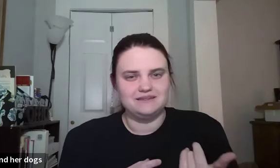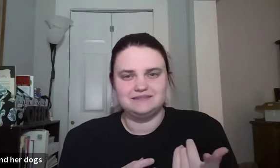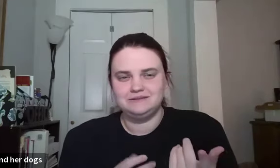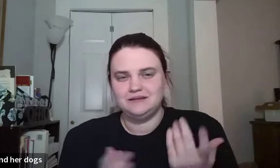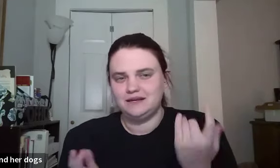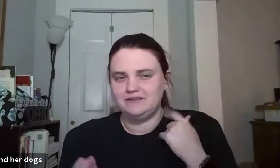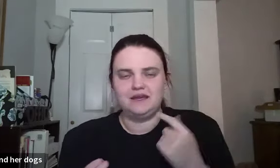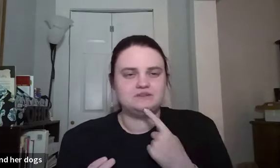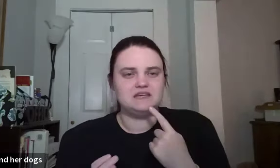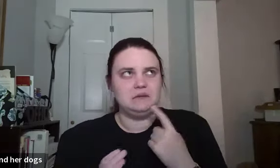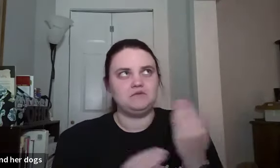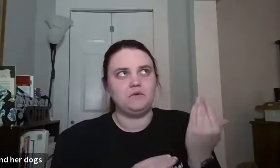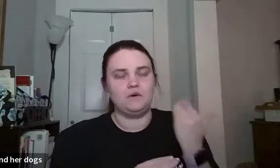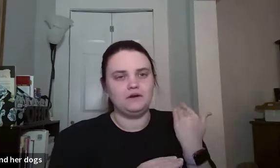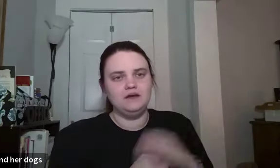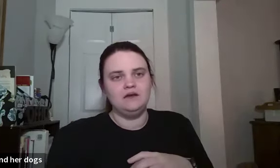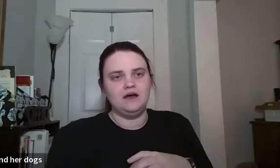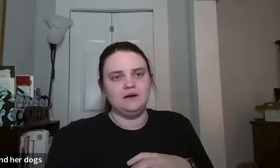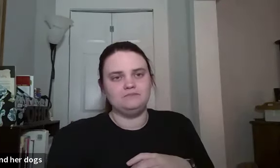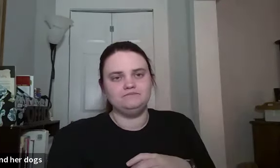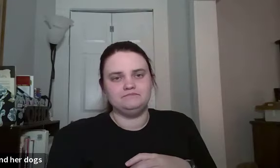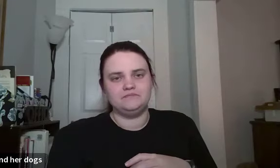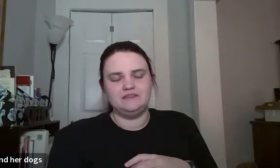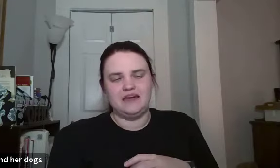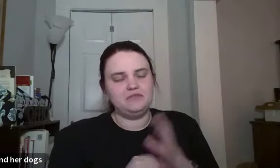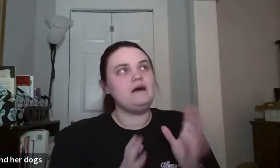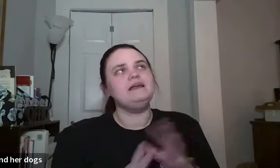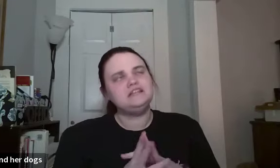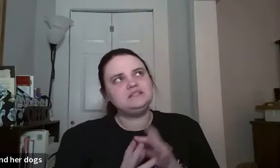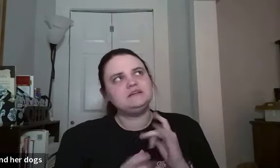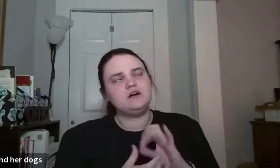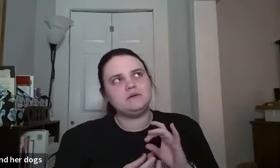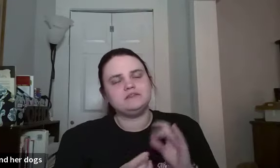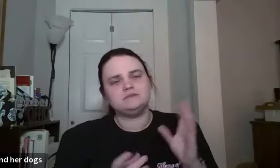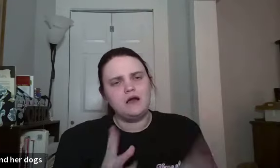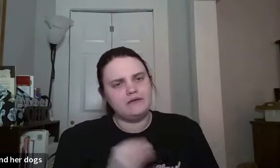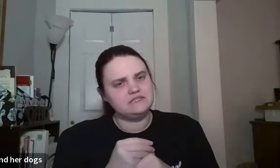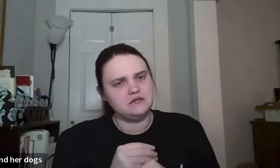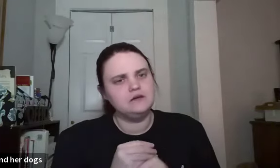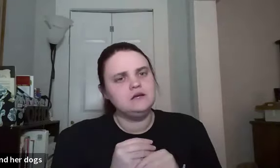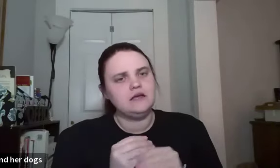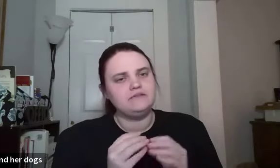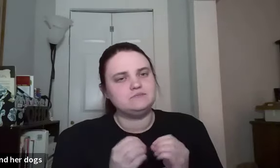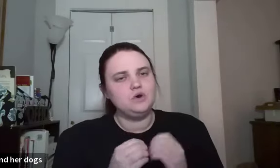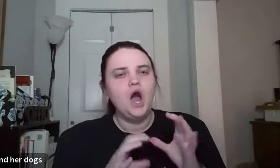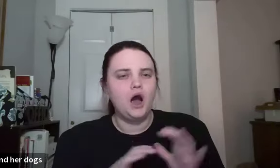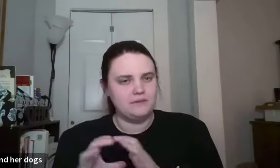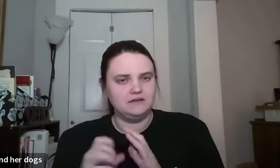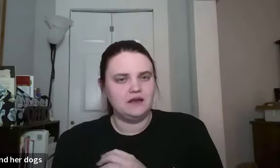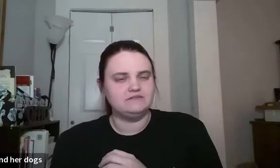because, again, like I was saying before, well, I actually didn't talk about this, but I'll add this here. If it's more common, I've seen them